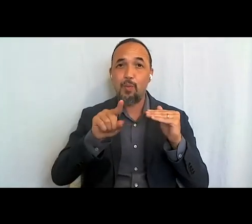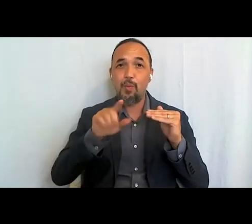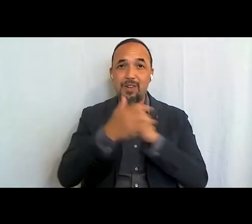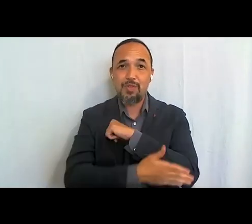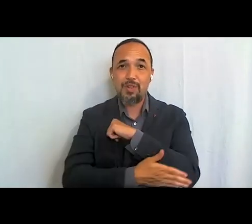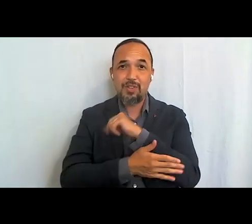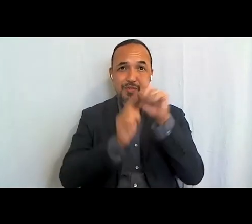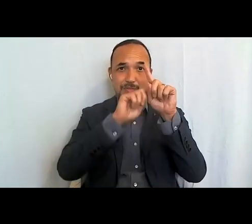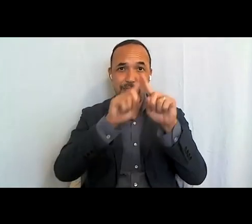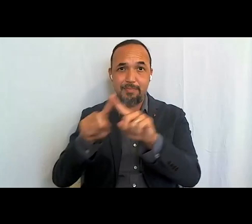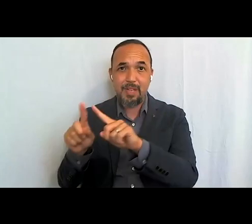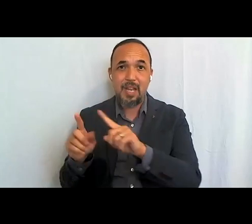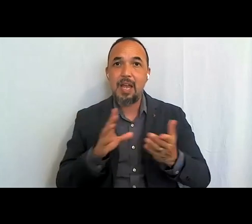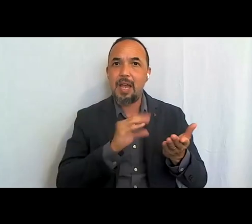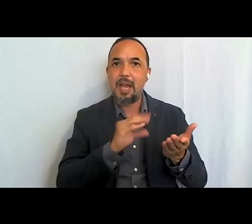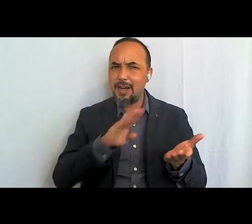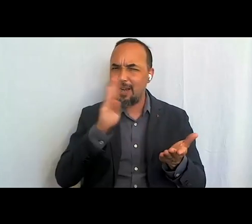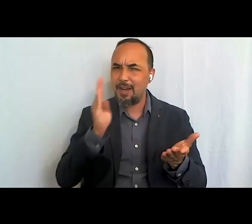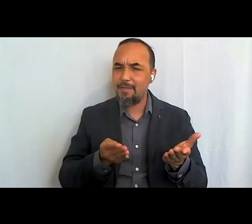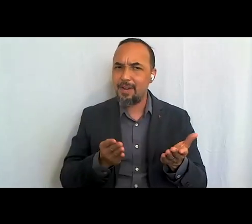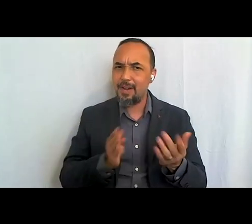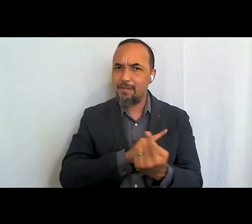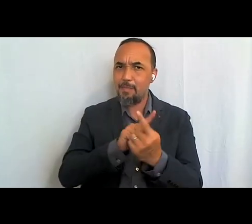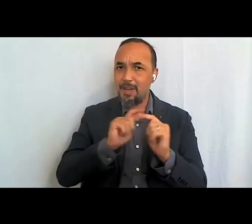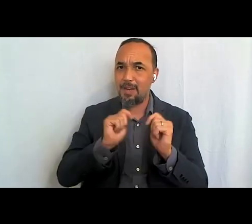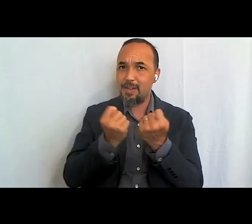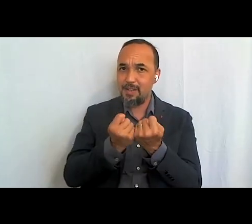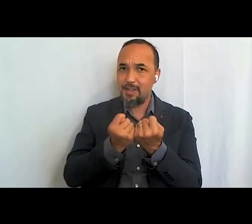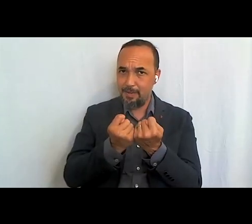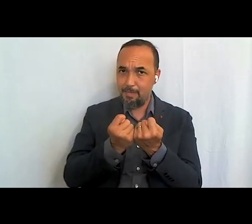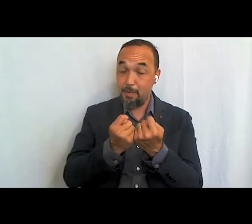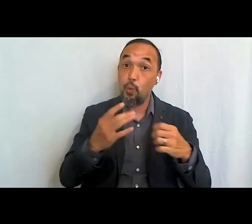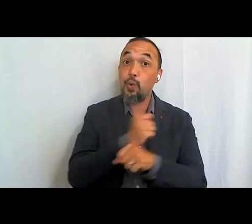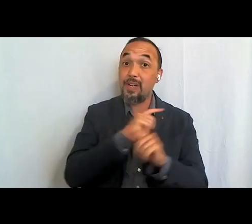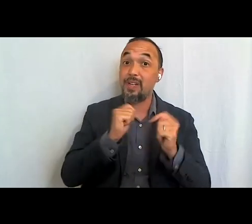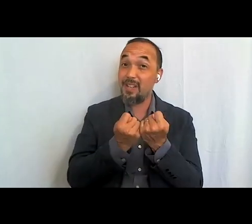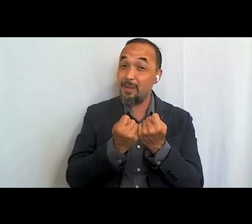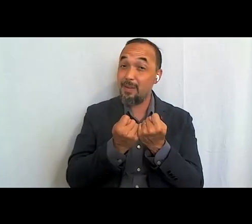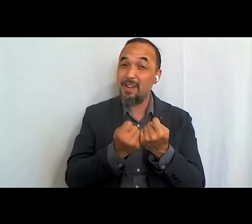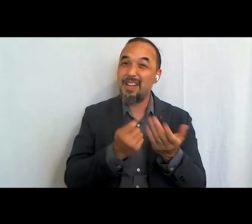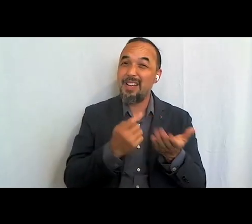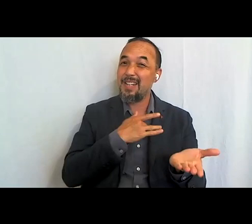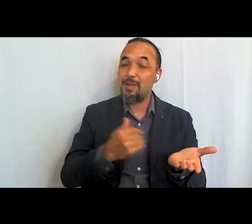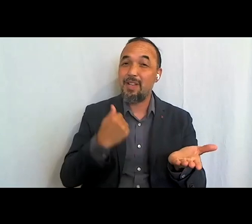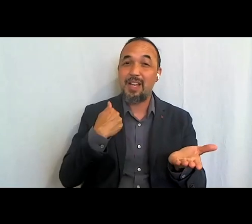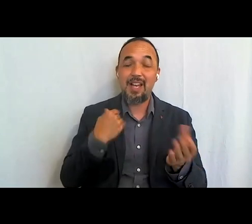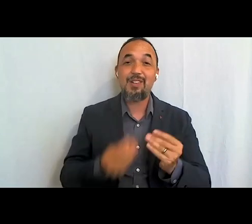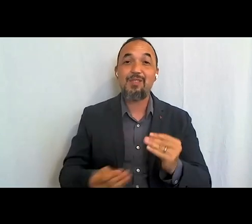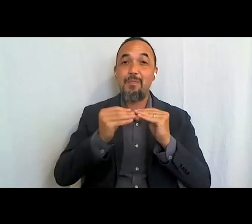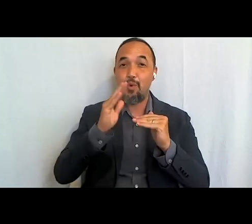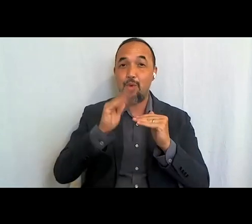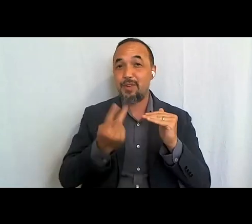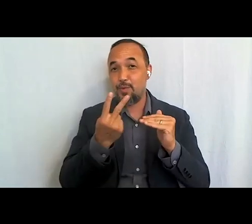a team that won with fewer than two different countries represented. Usually more, usually several. I know one team I went